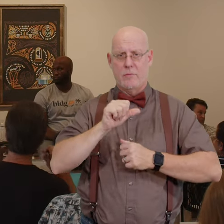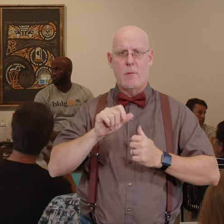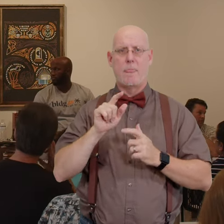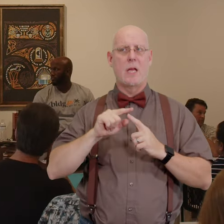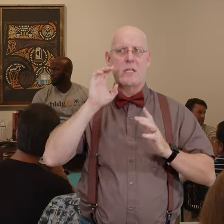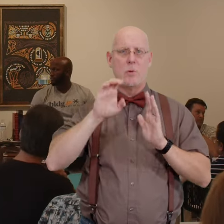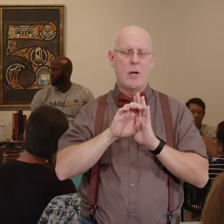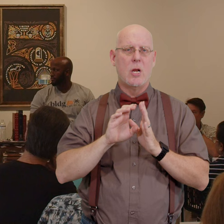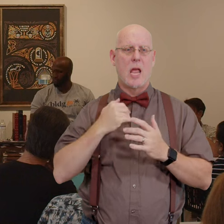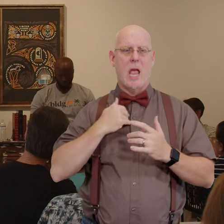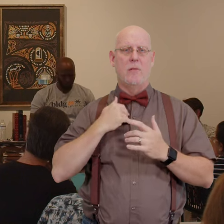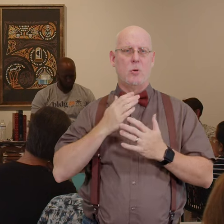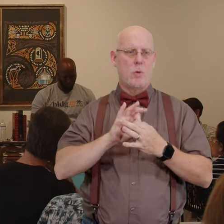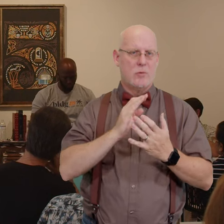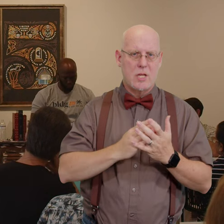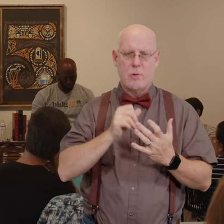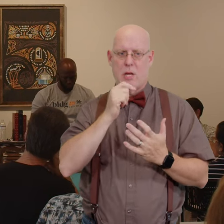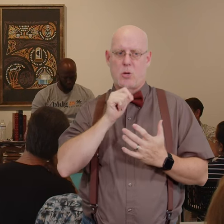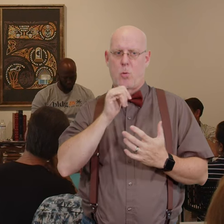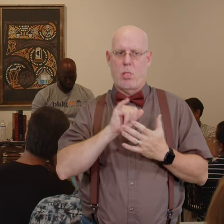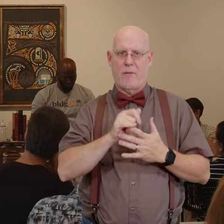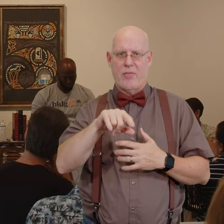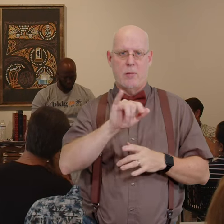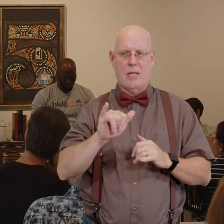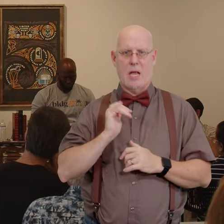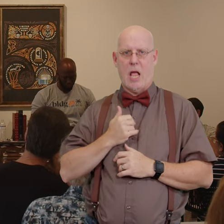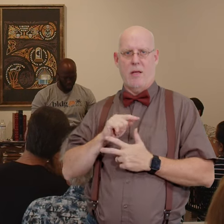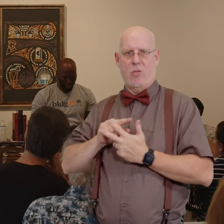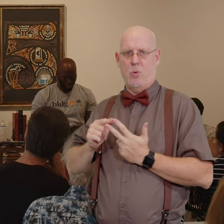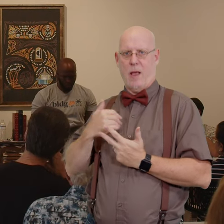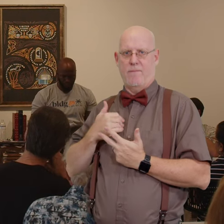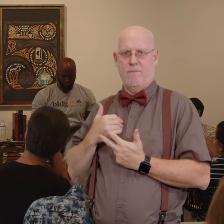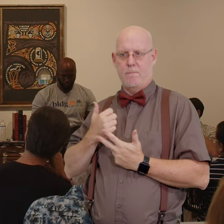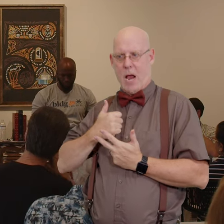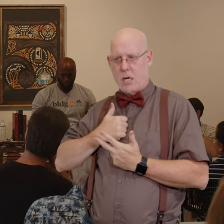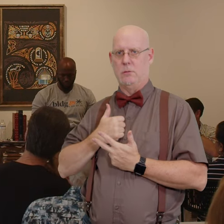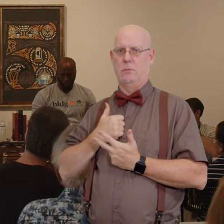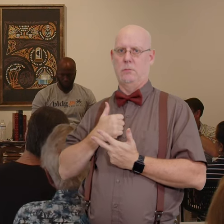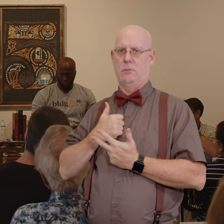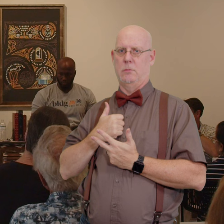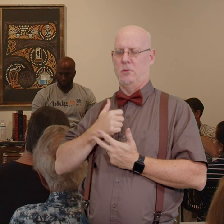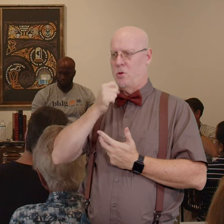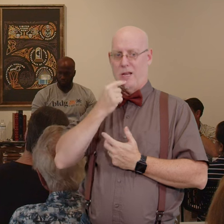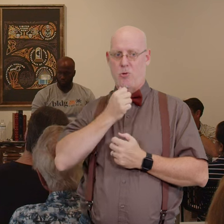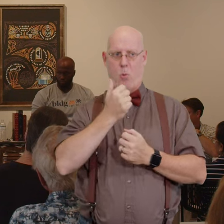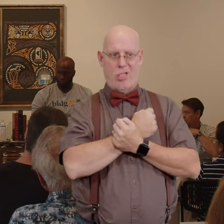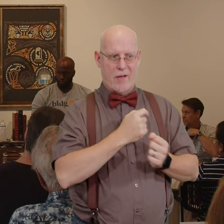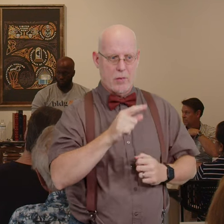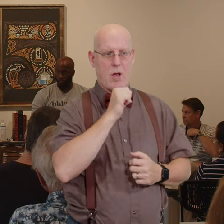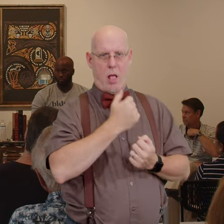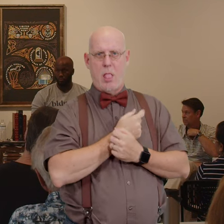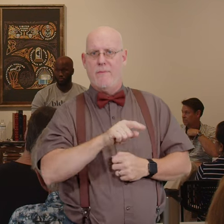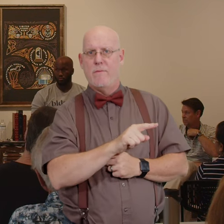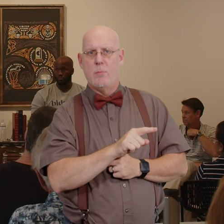like, we love them as image bearers. We have a relationship with some more than others. I don't love any of them like I love Evie and Spurgeon and Augustine. So you wouldn't say I don't love